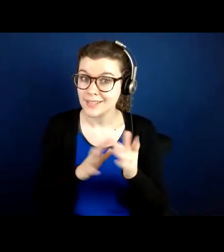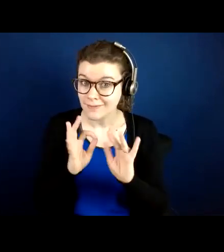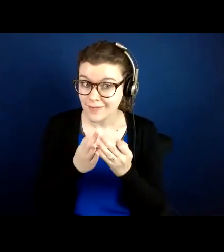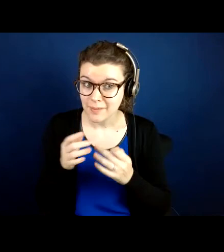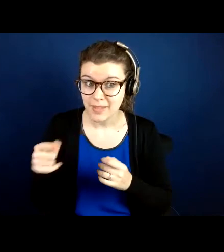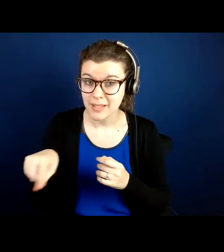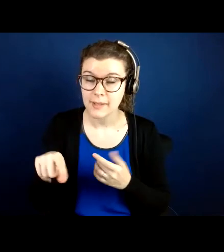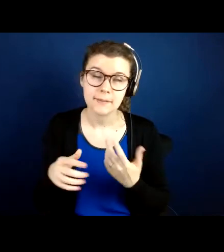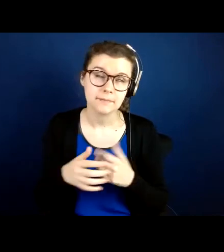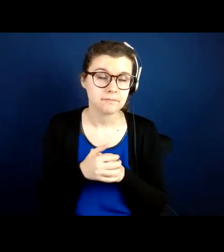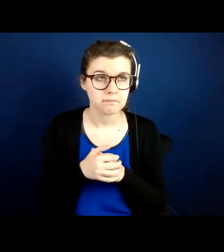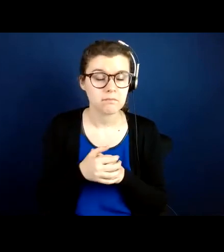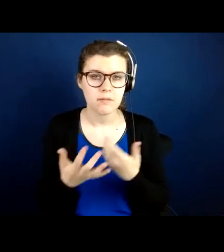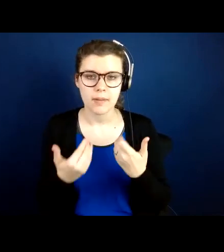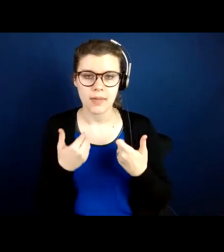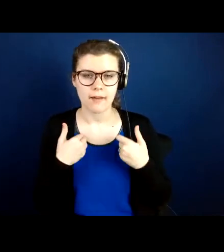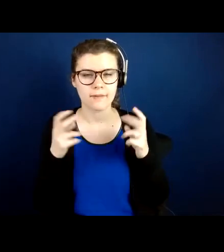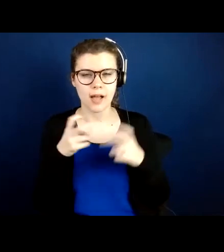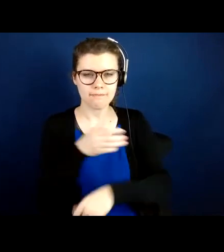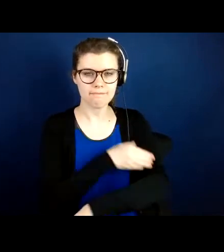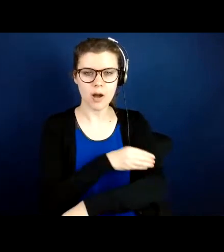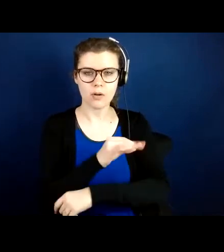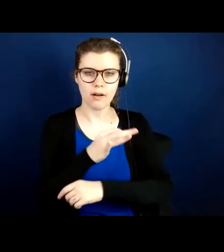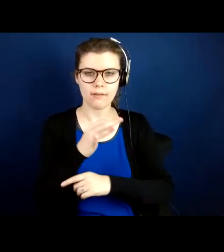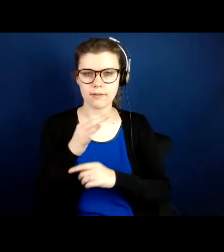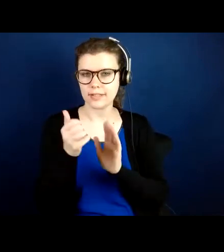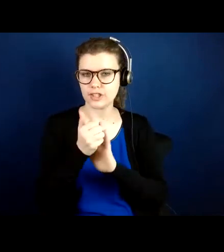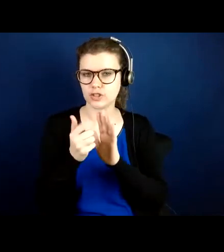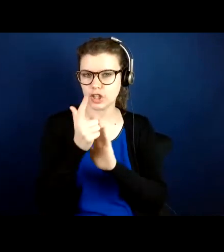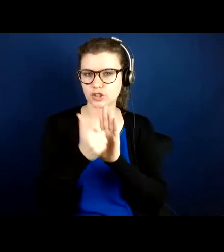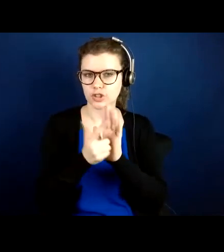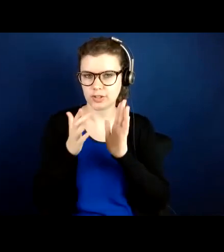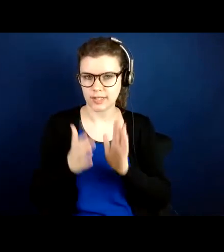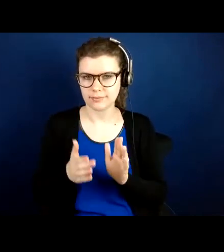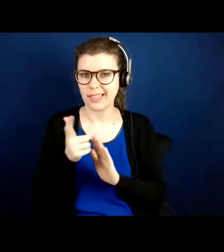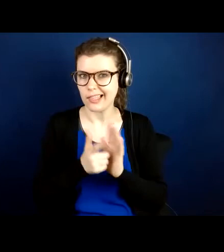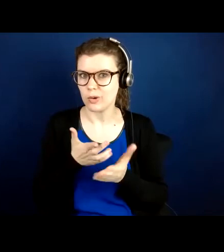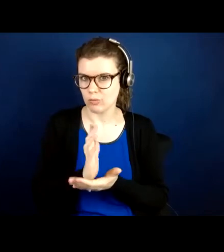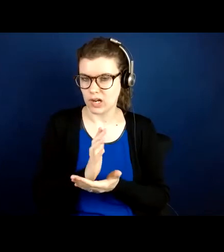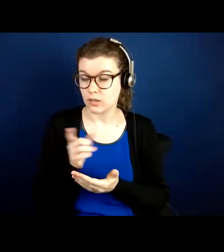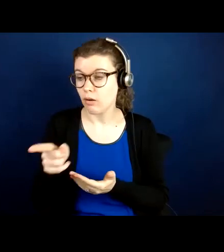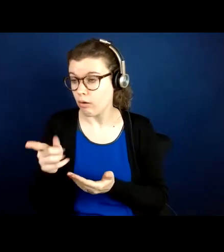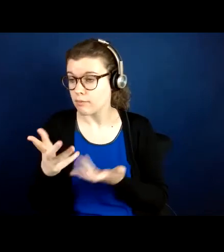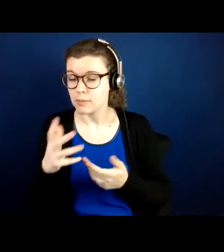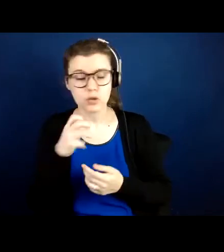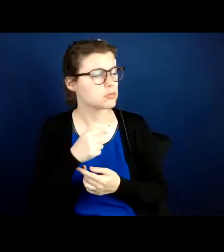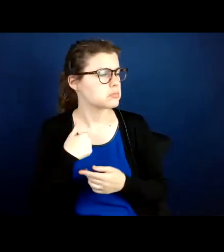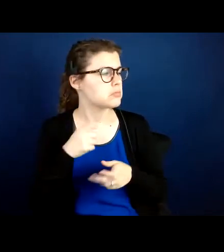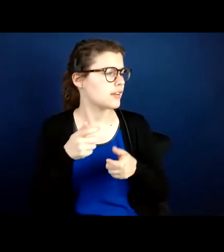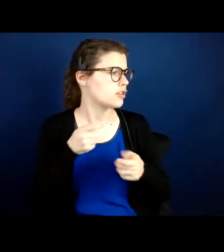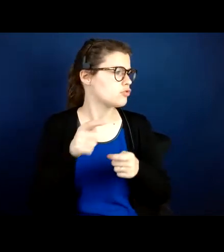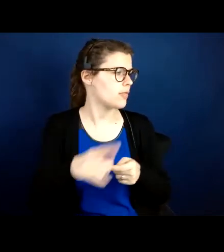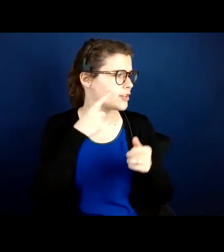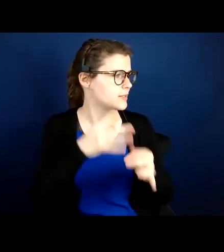have power of attorney over the consumer, they may assume that they have control over their right to transition. That is